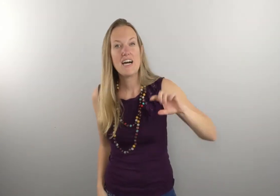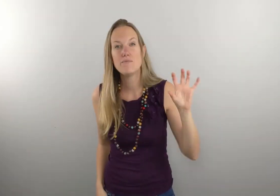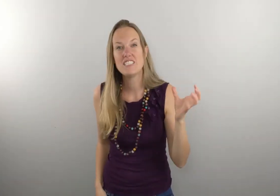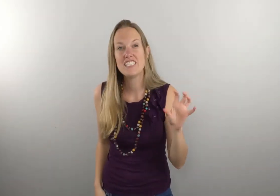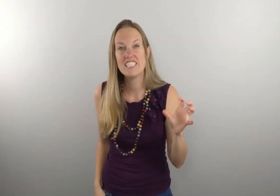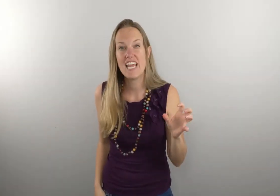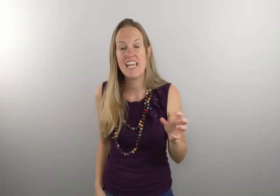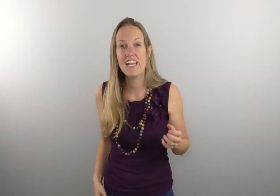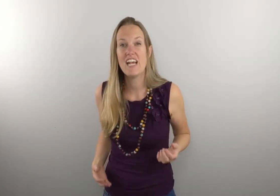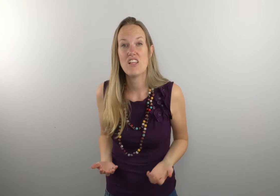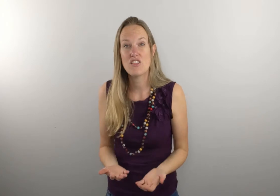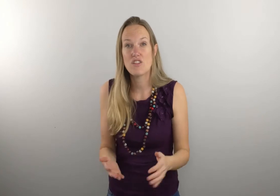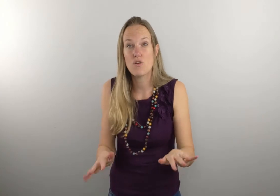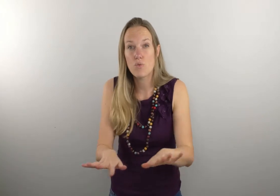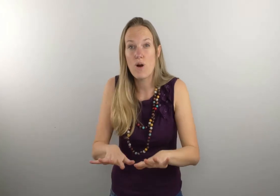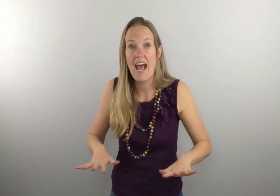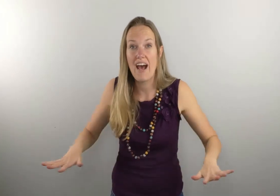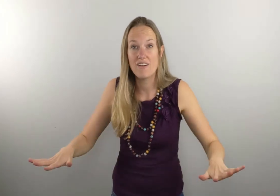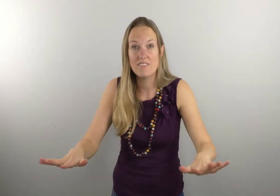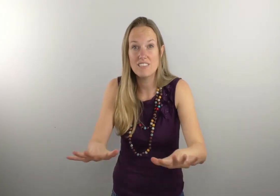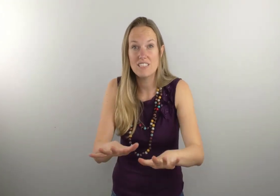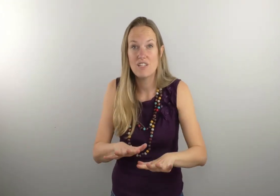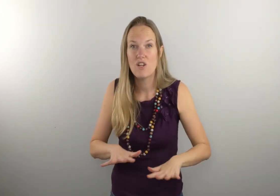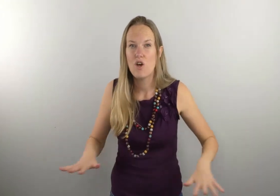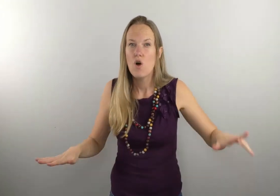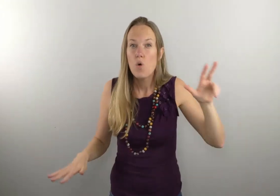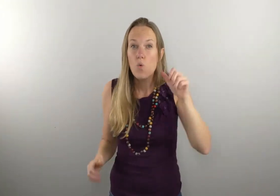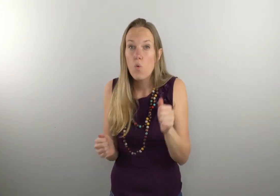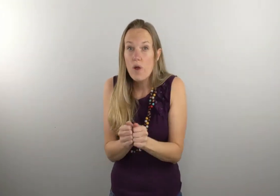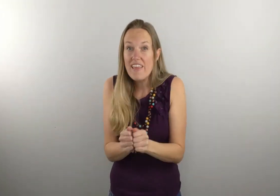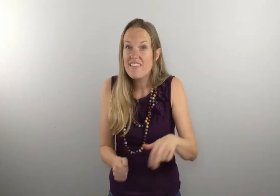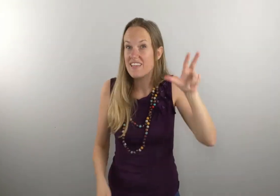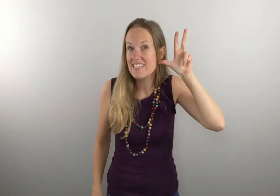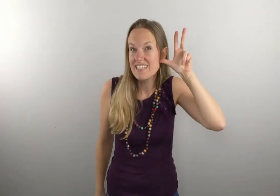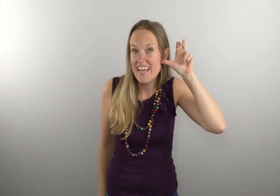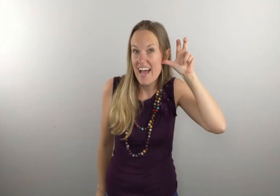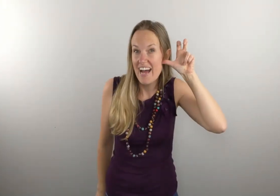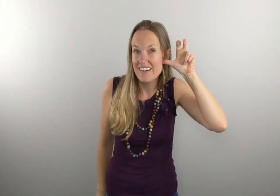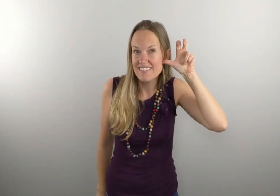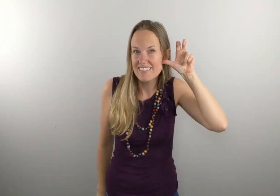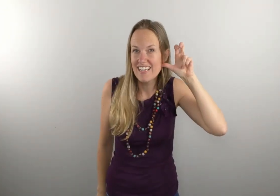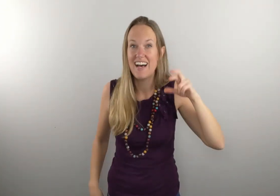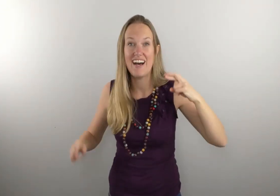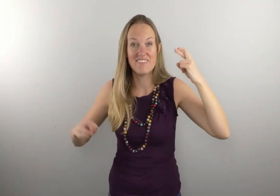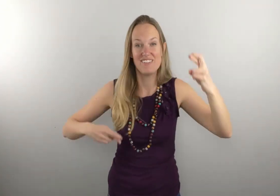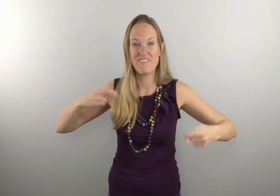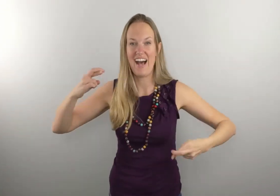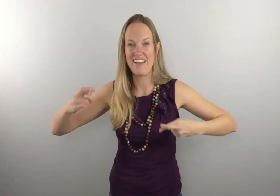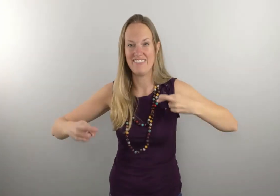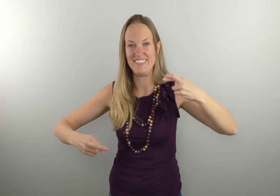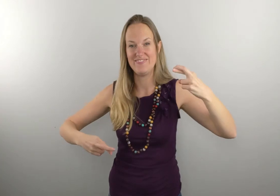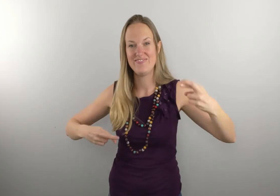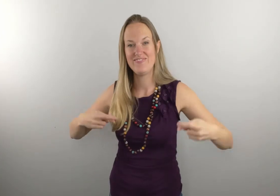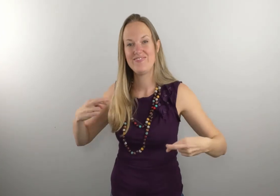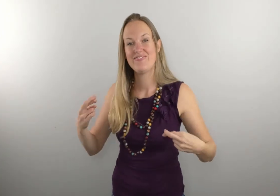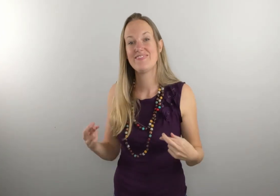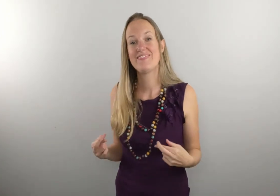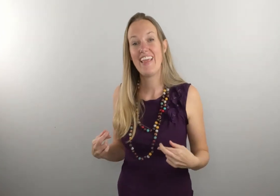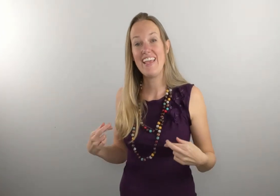Come shake the ground with the sound of revival. Okay, and